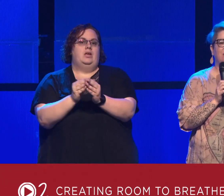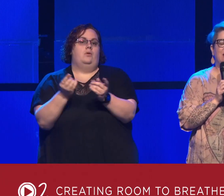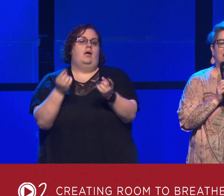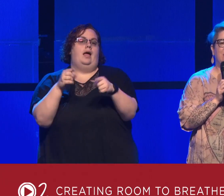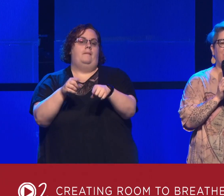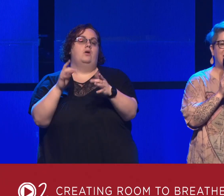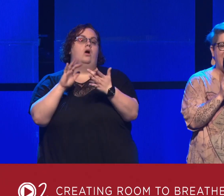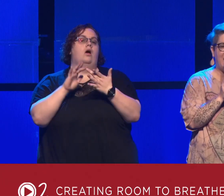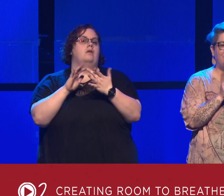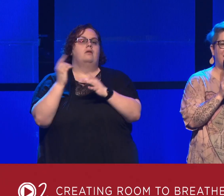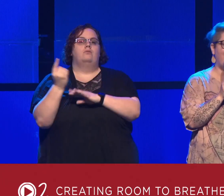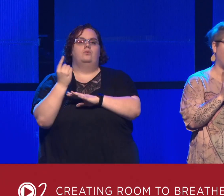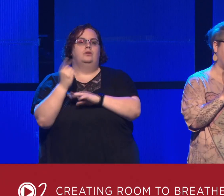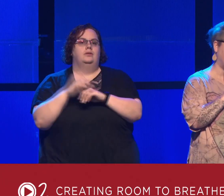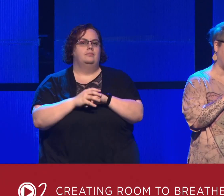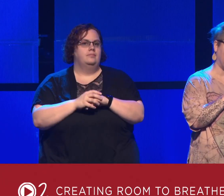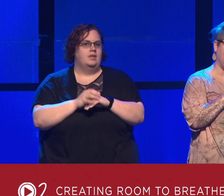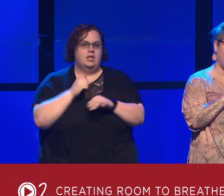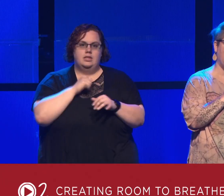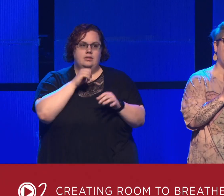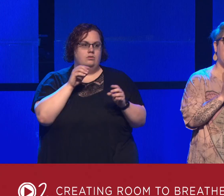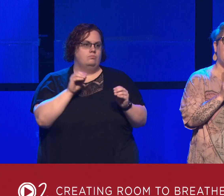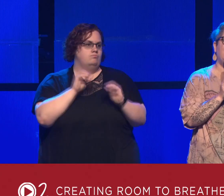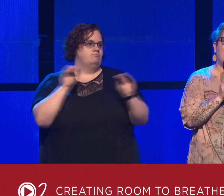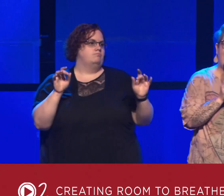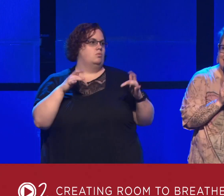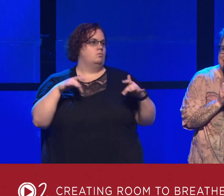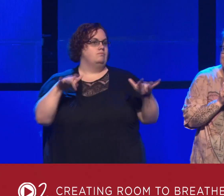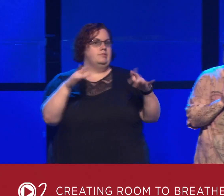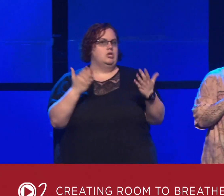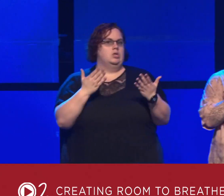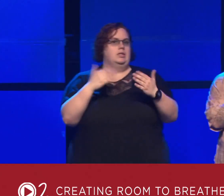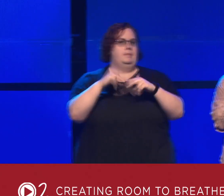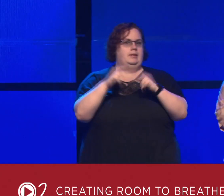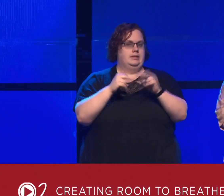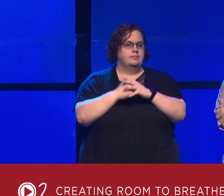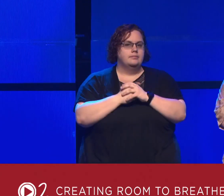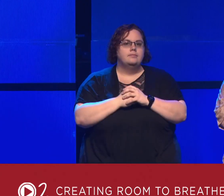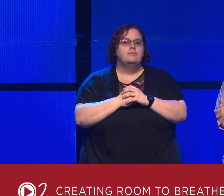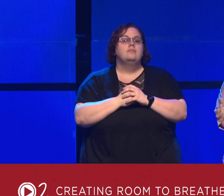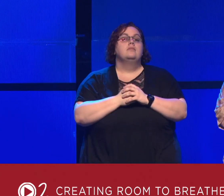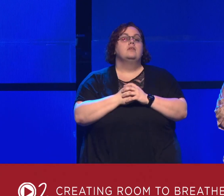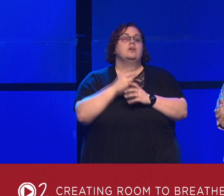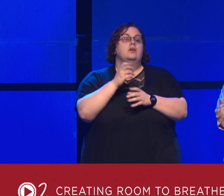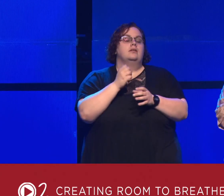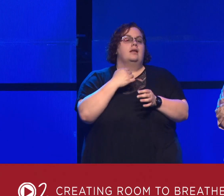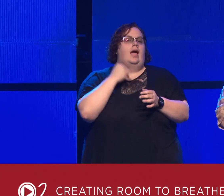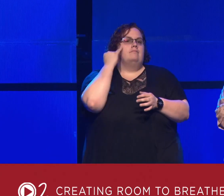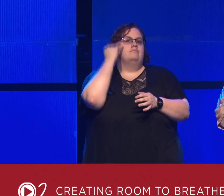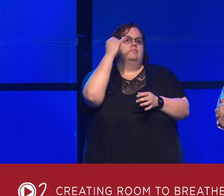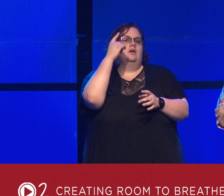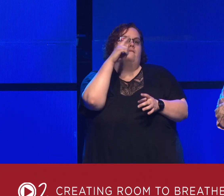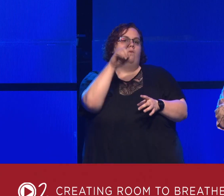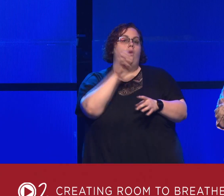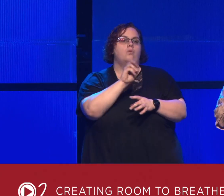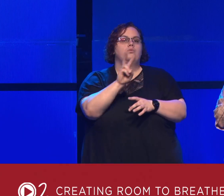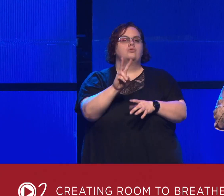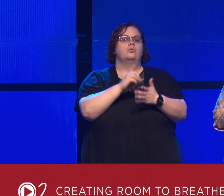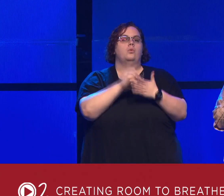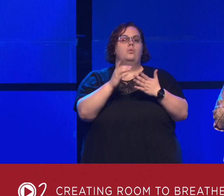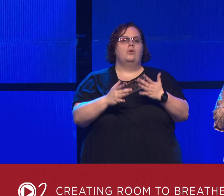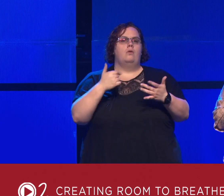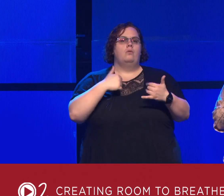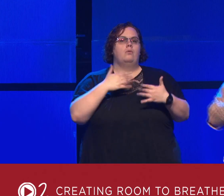person gathering here in our Taft Avenue facility. The idea behind O2 weekends is that we want to create room